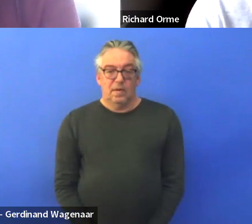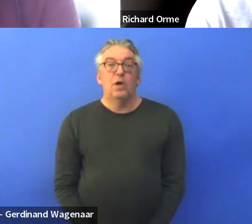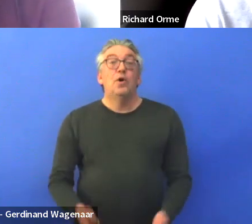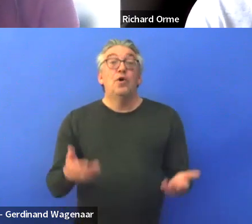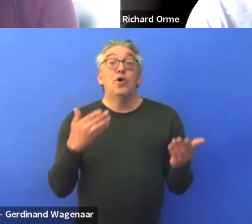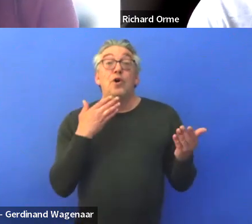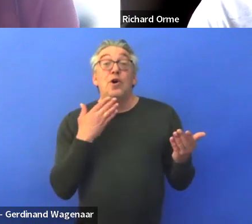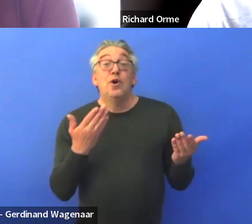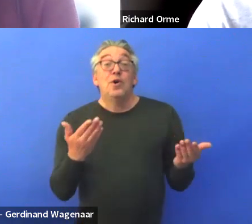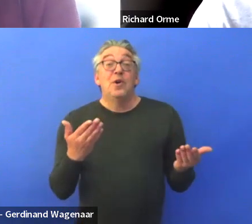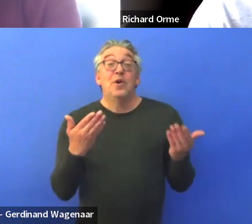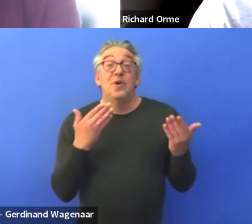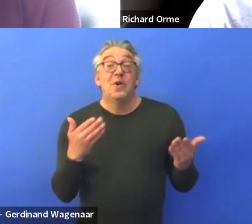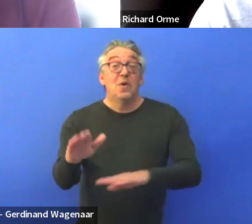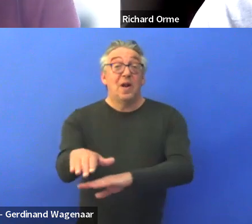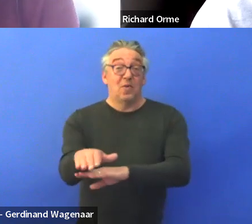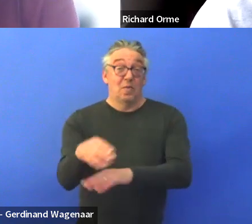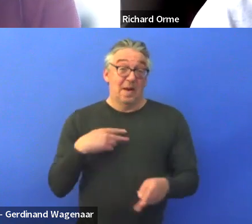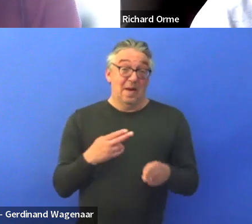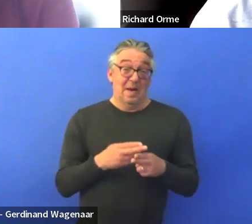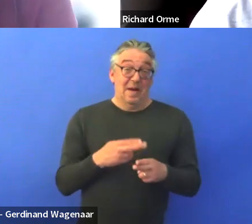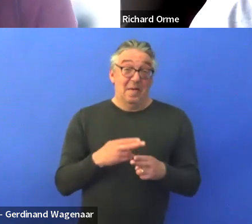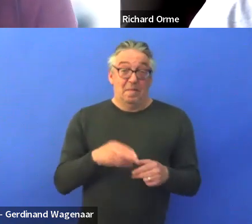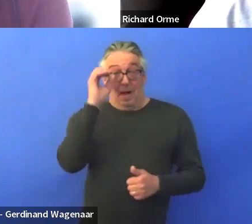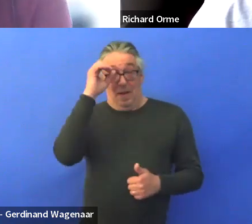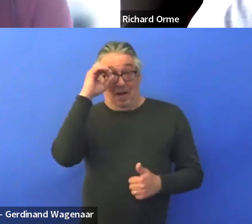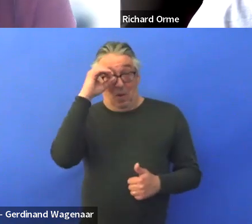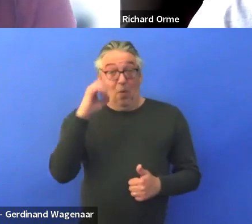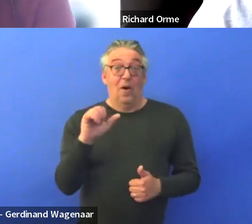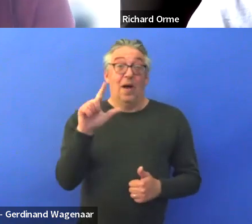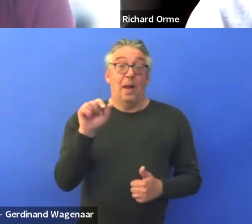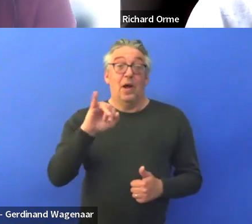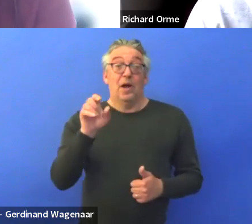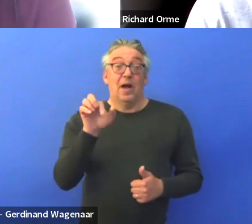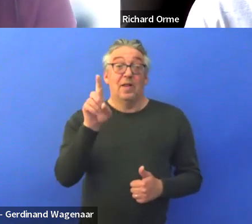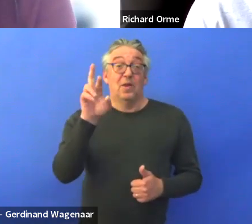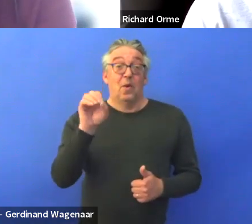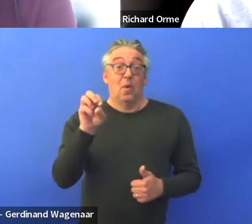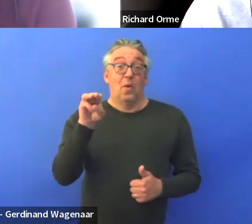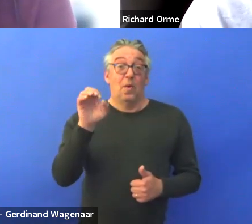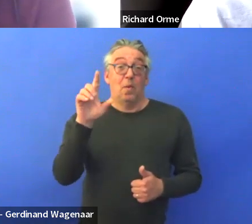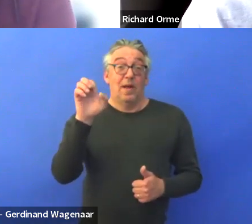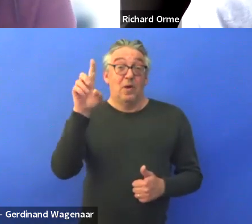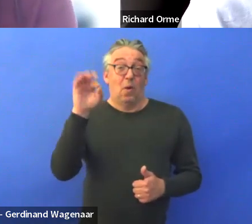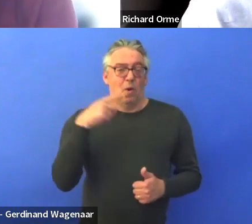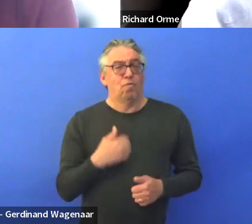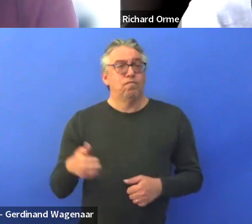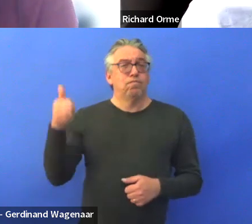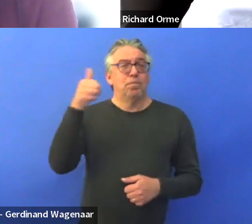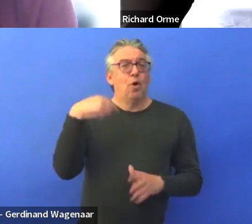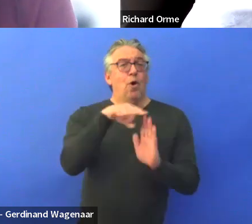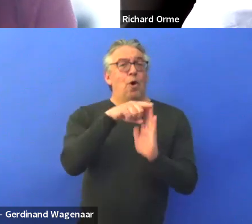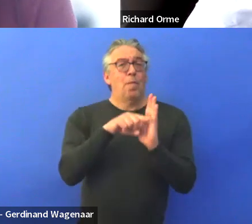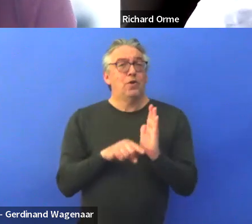Good afternoon, everyone. My name is Alejandro Moledo, and I'm Head of Policy at the European Disability Forum. We are